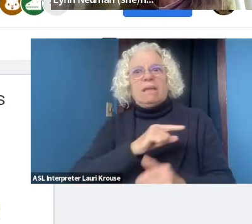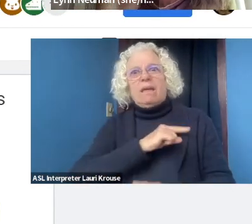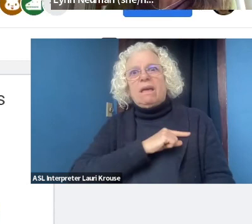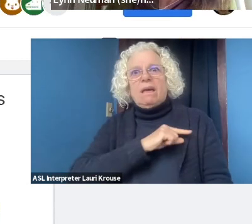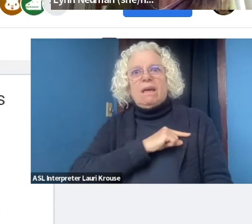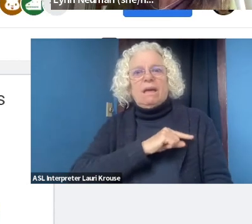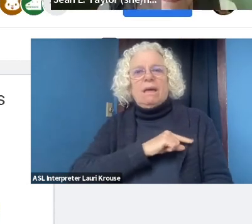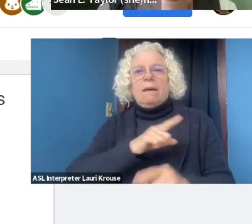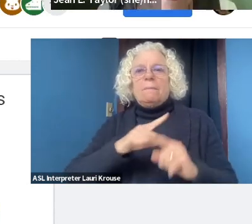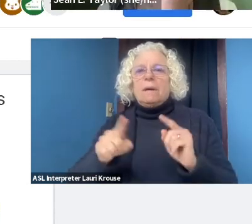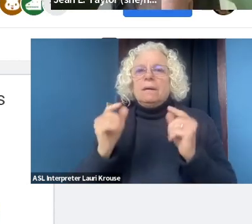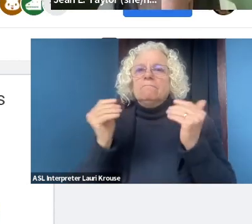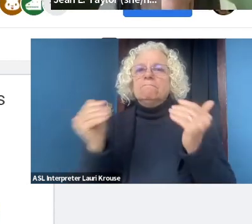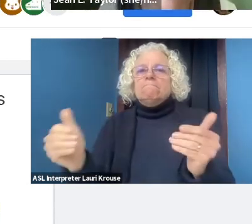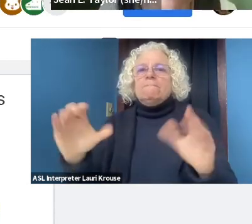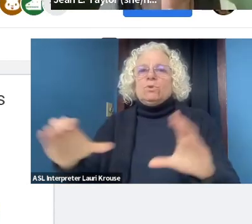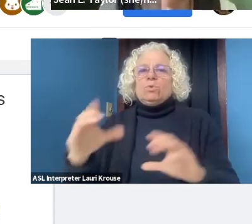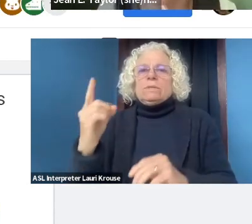right? Mm-hmm.